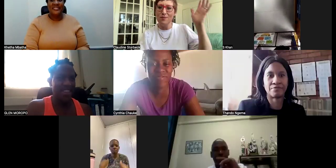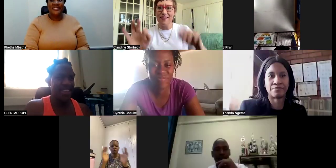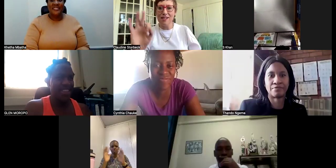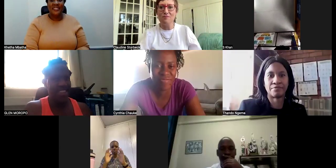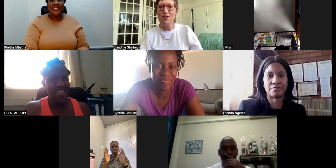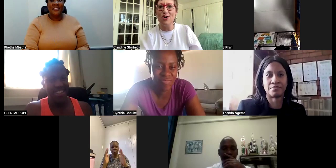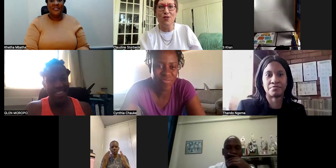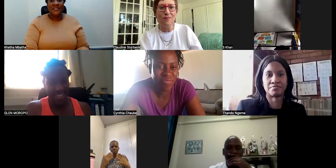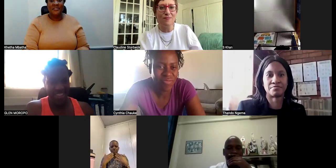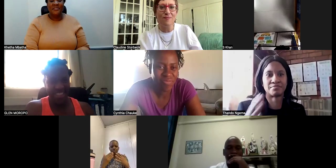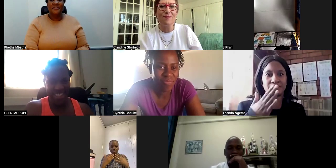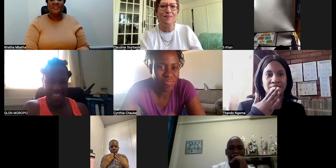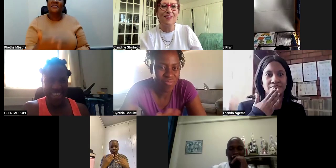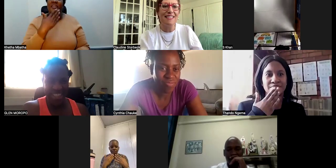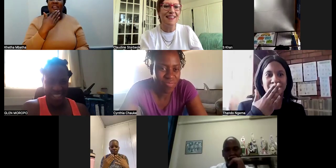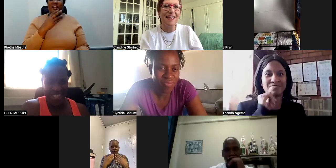Thanks, Mpumi. Thanks, Mfundo.